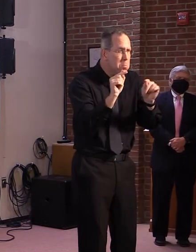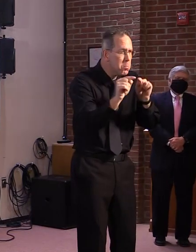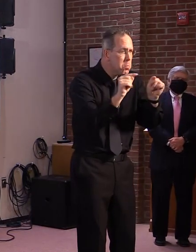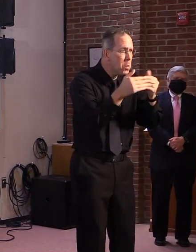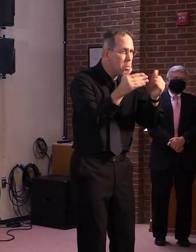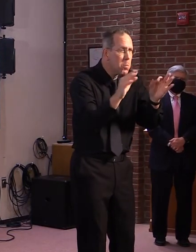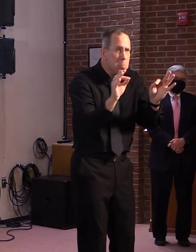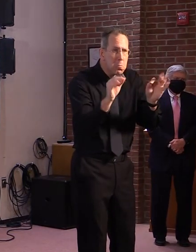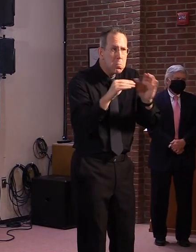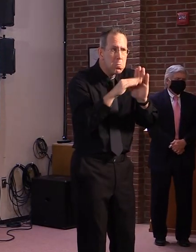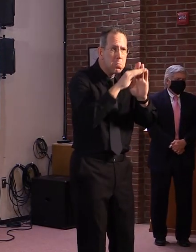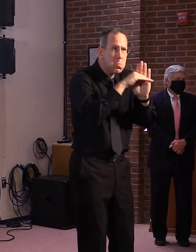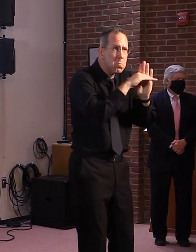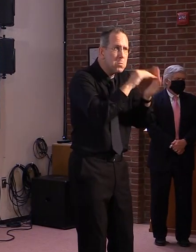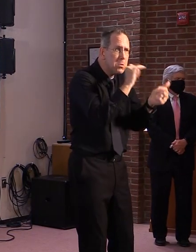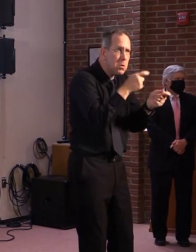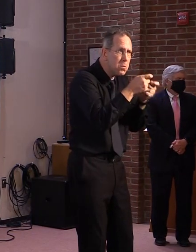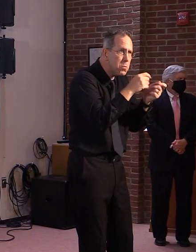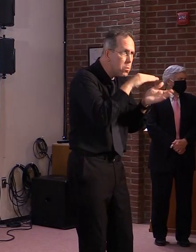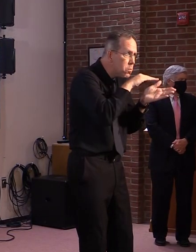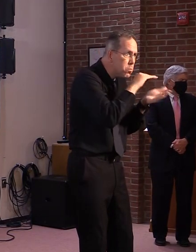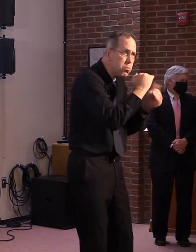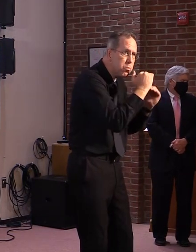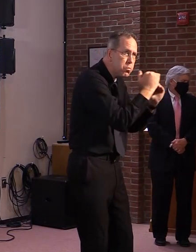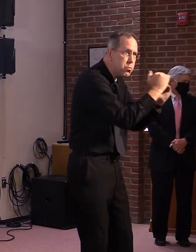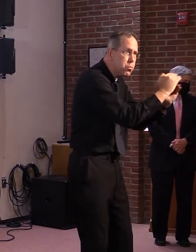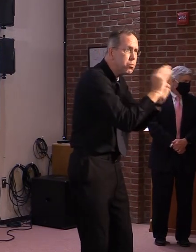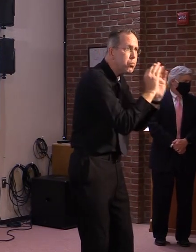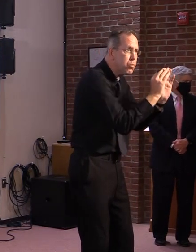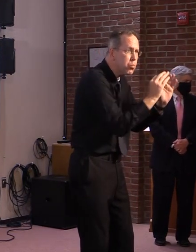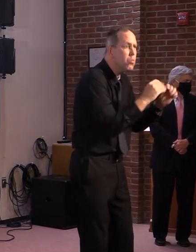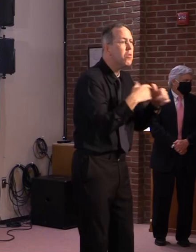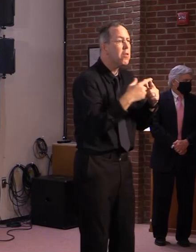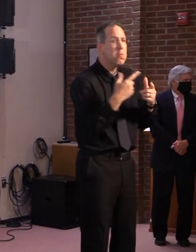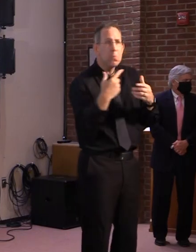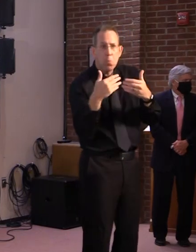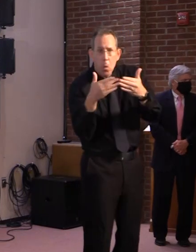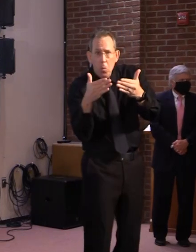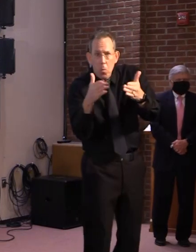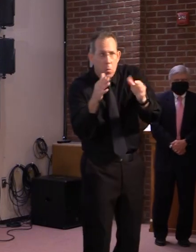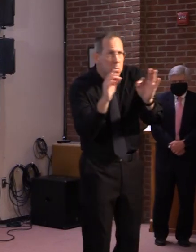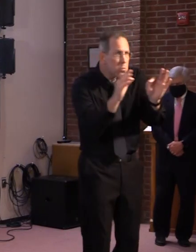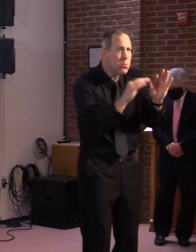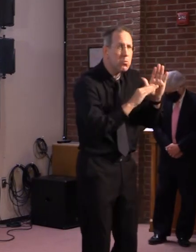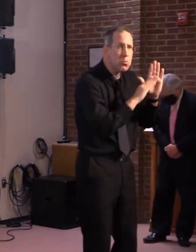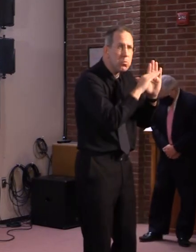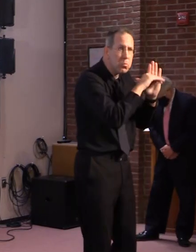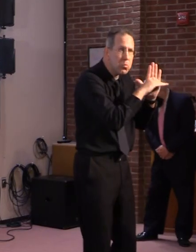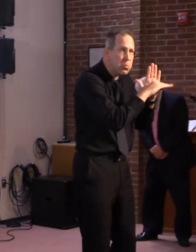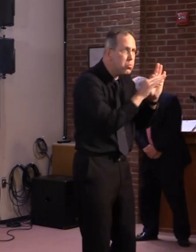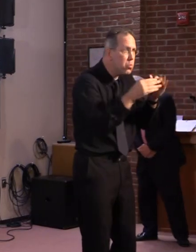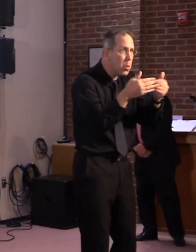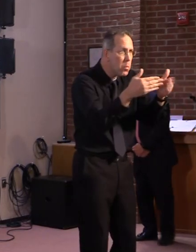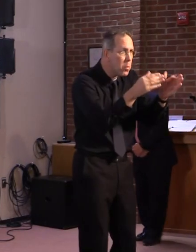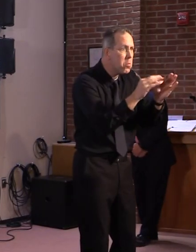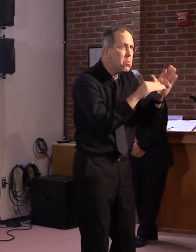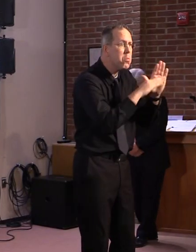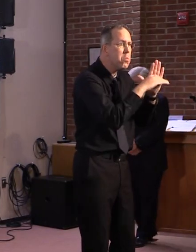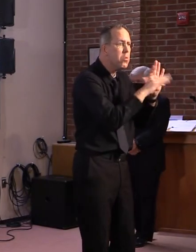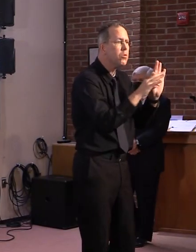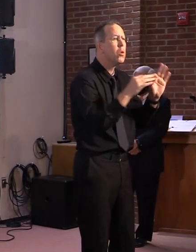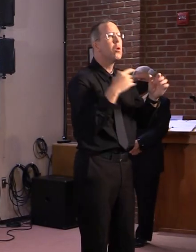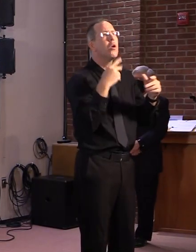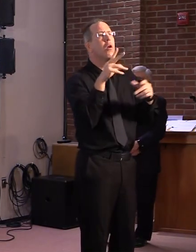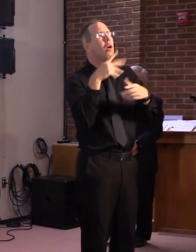forge ahead, getting more Vermonters back to work and back to social and physical activity that's also important to our